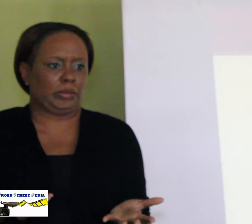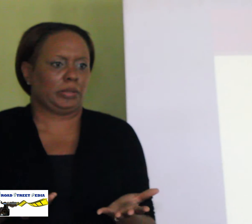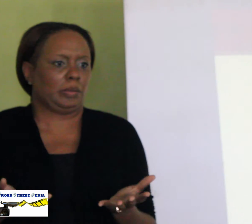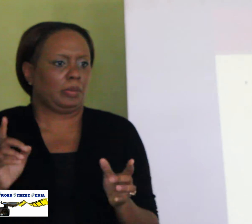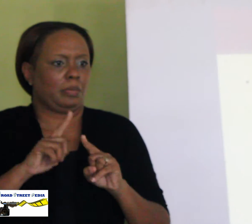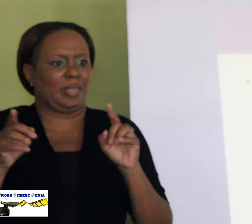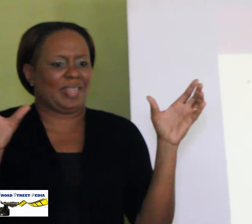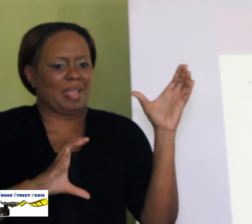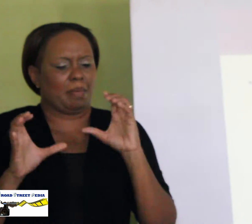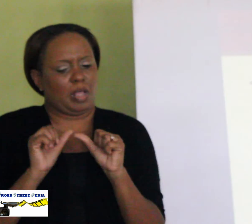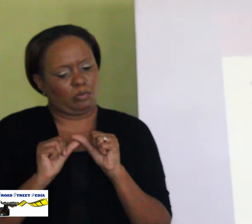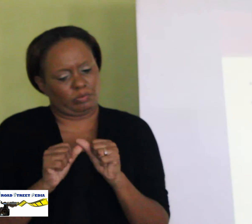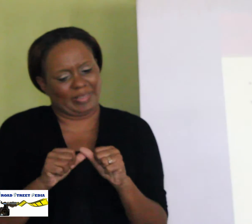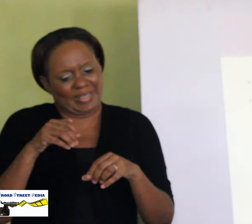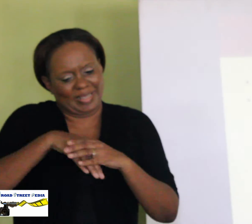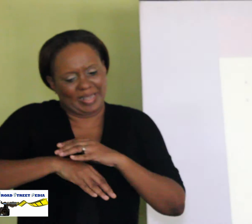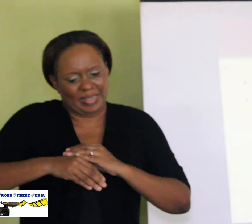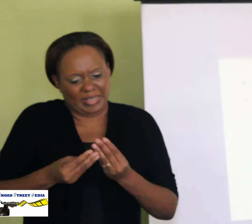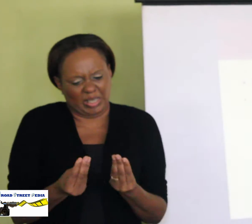soil much longer.